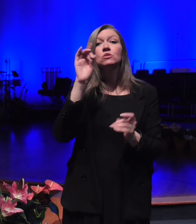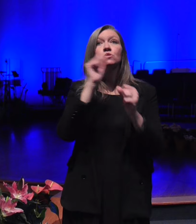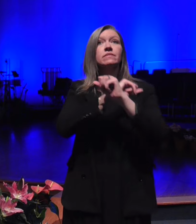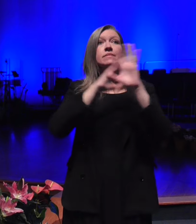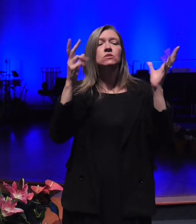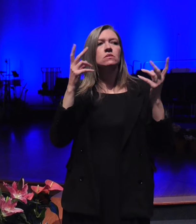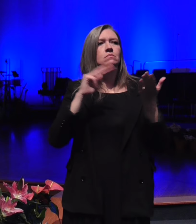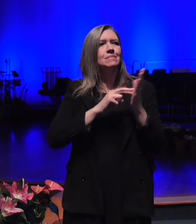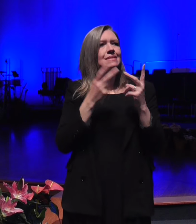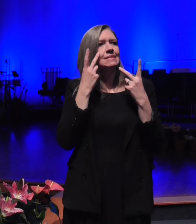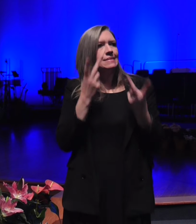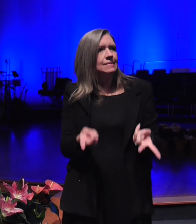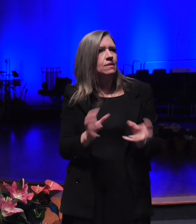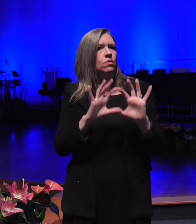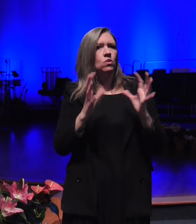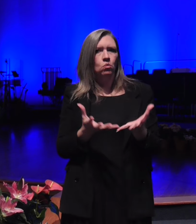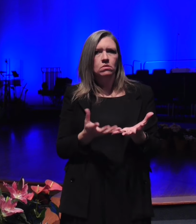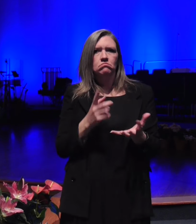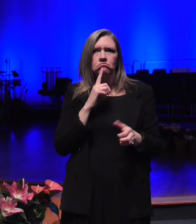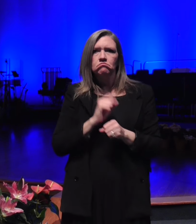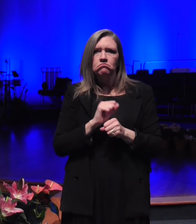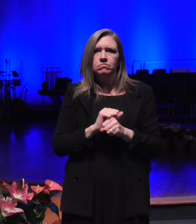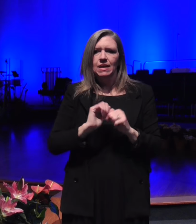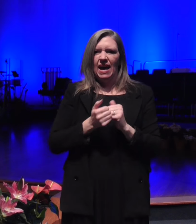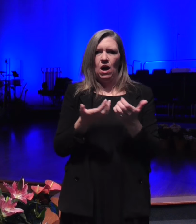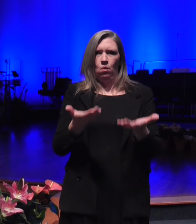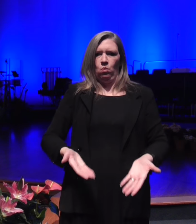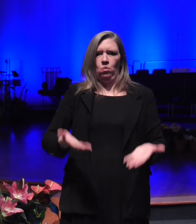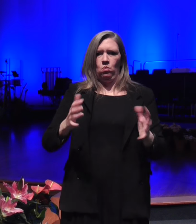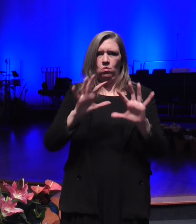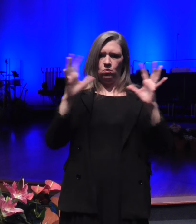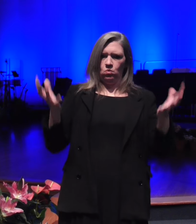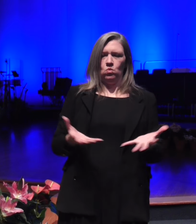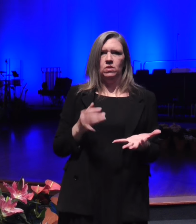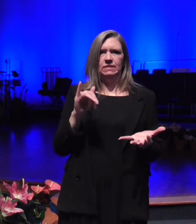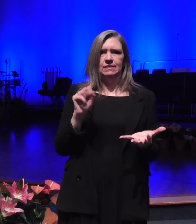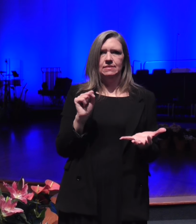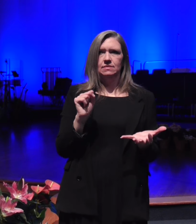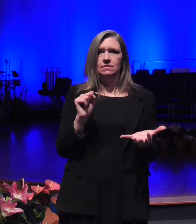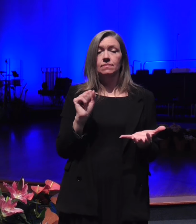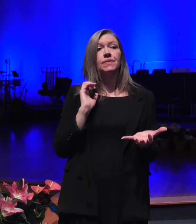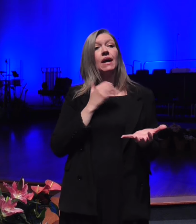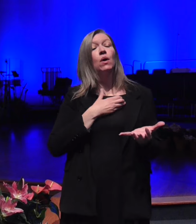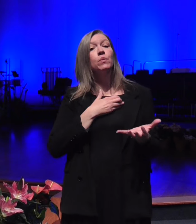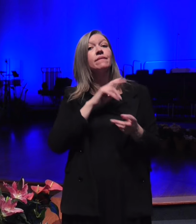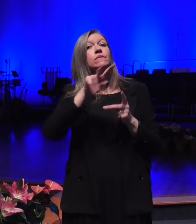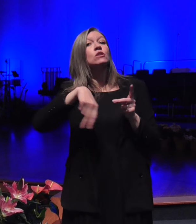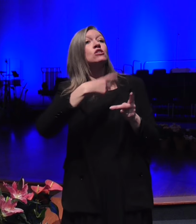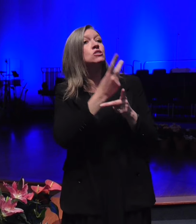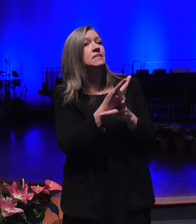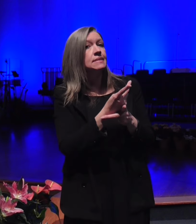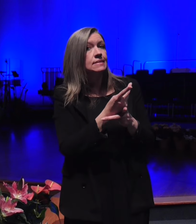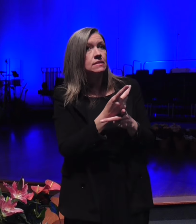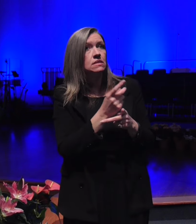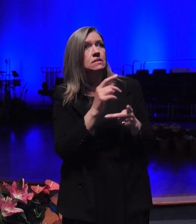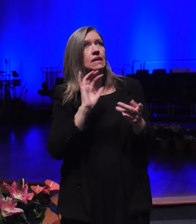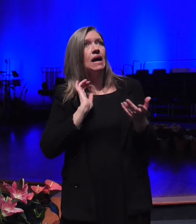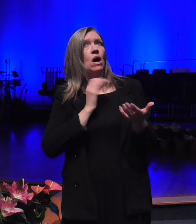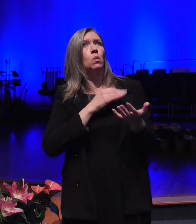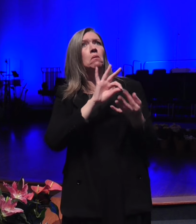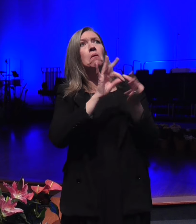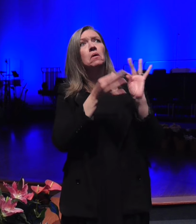is. To step out of our own versions of what the universe is, to see it perhaps